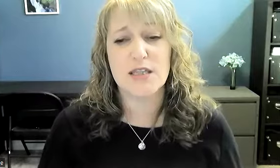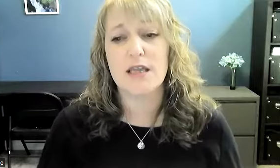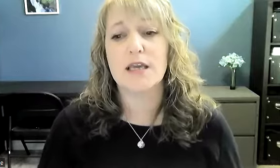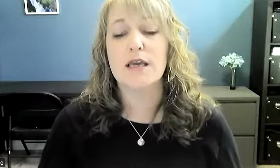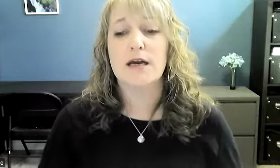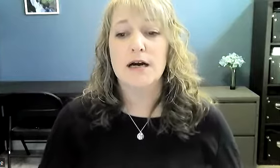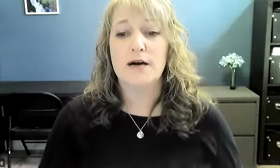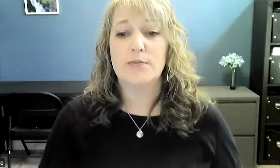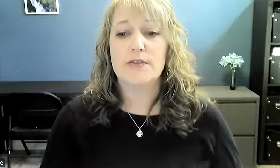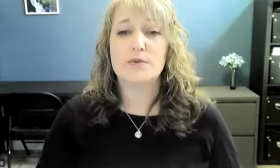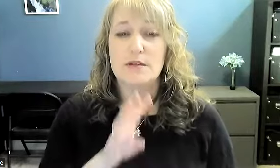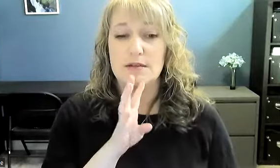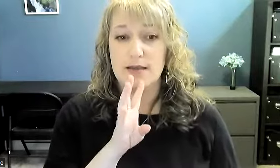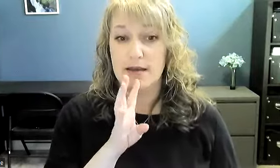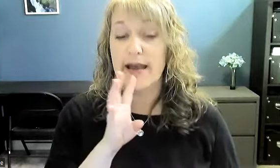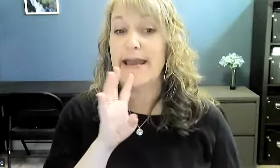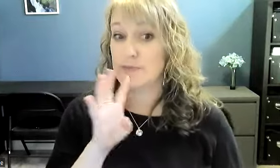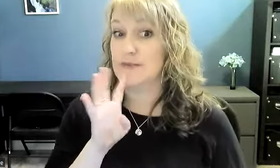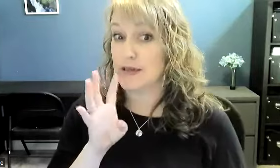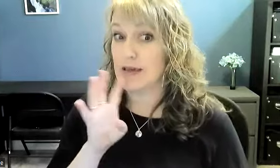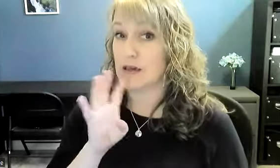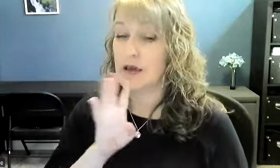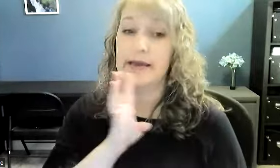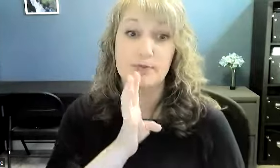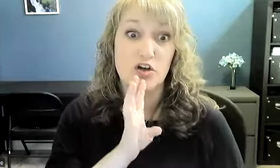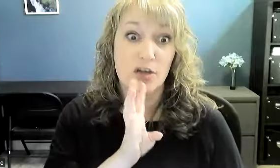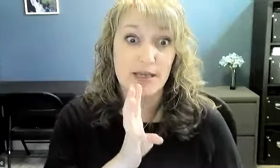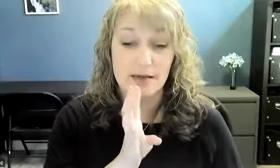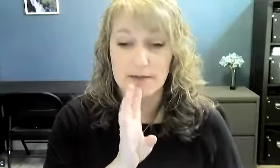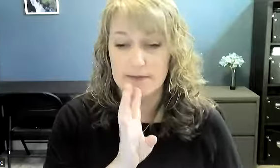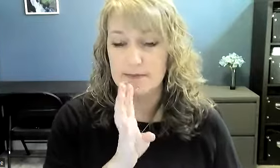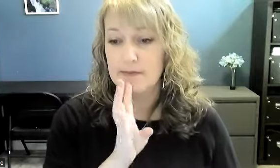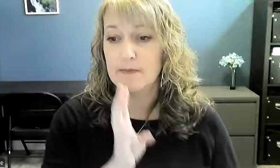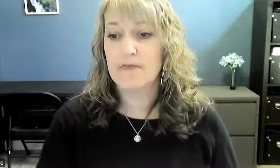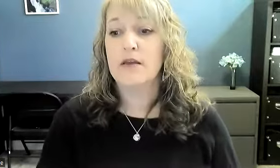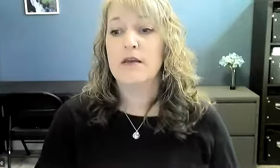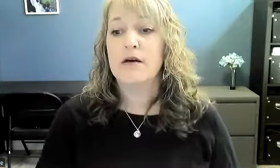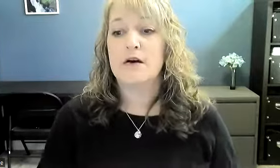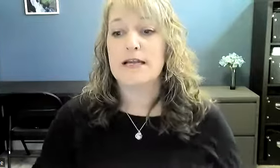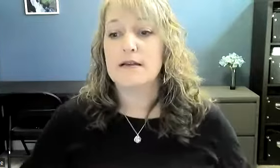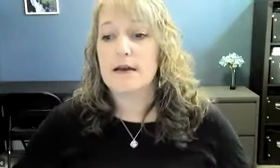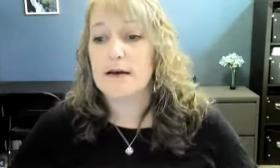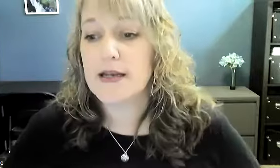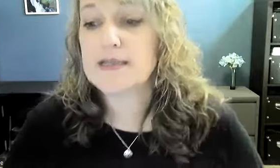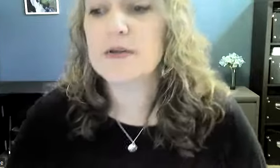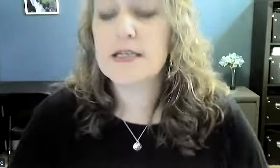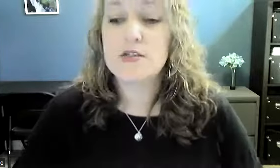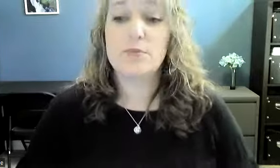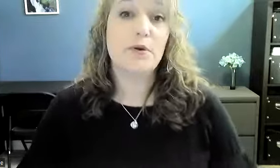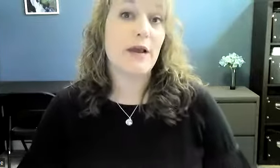thing. But this one is like, I am speaking, I am talking. All right, the next one is to be